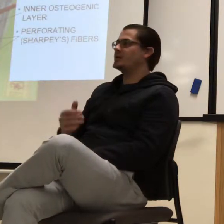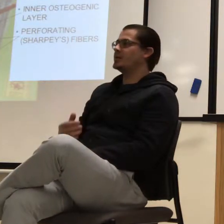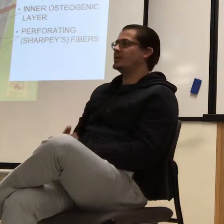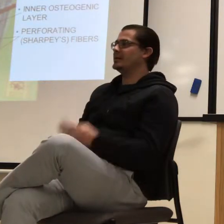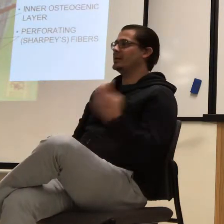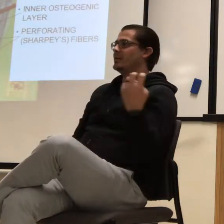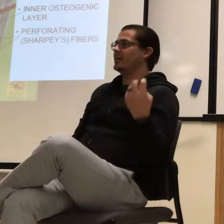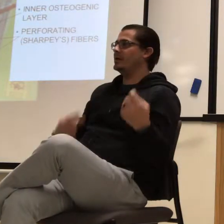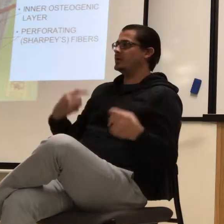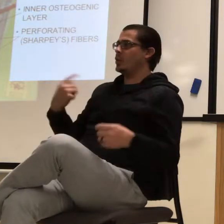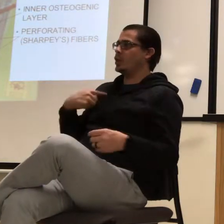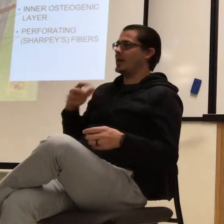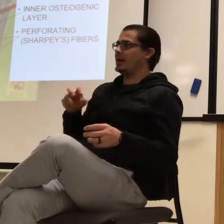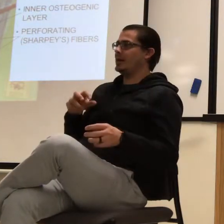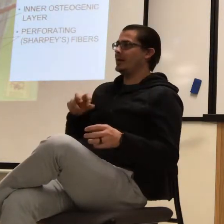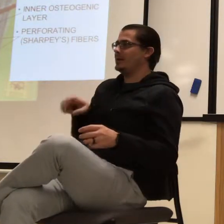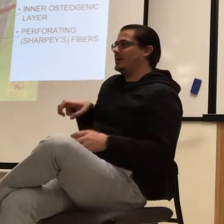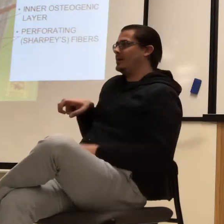double layer.